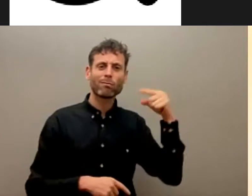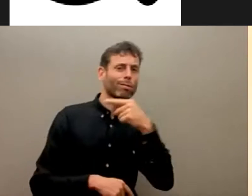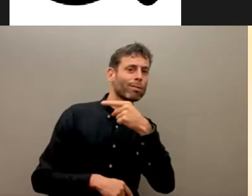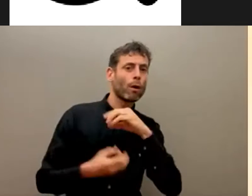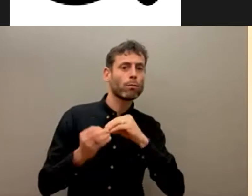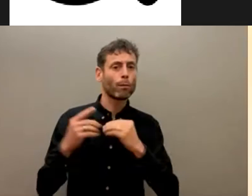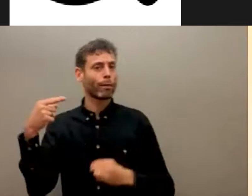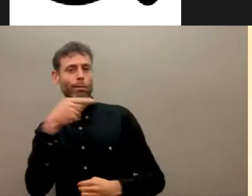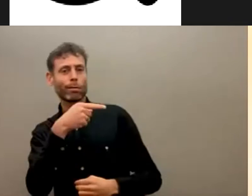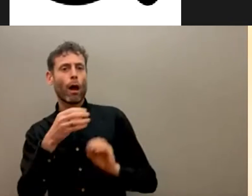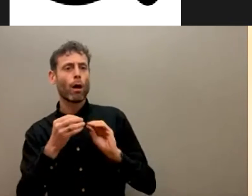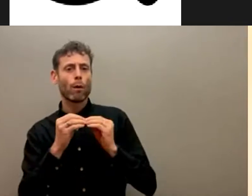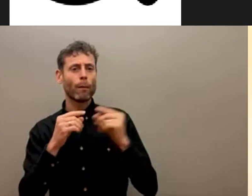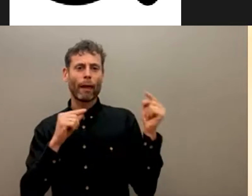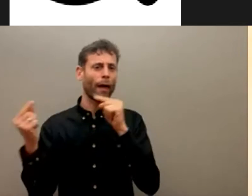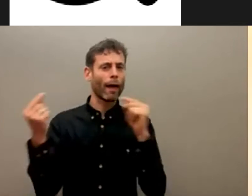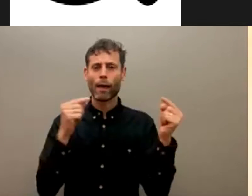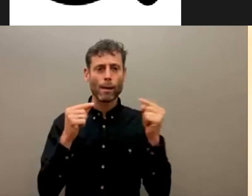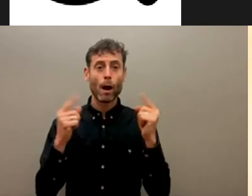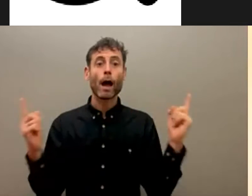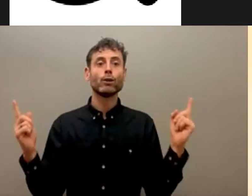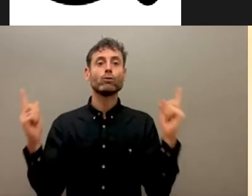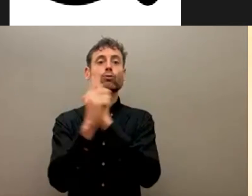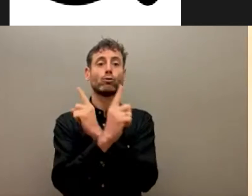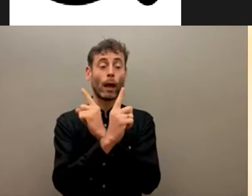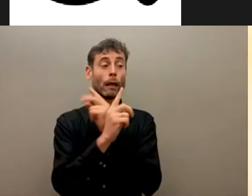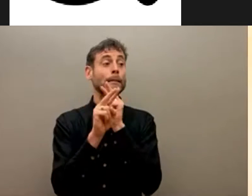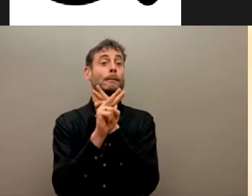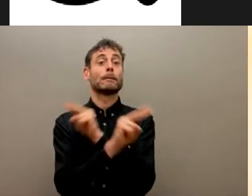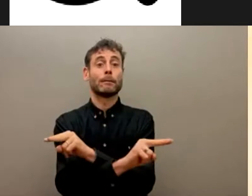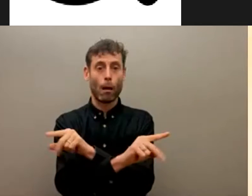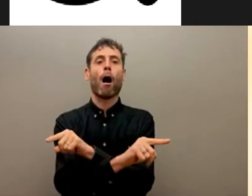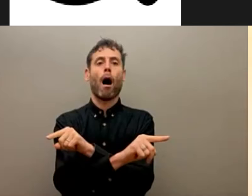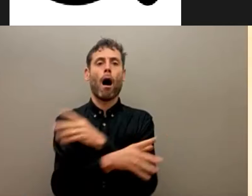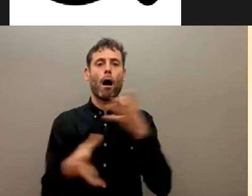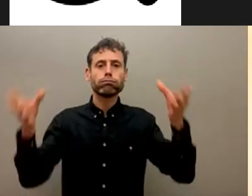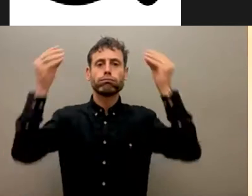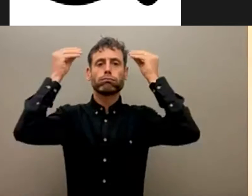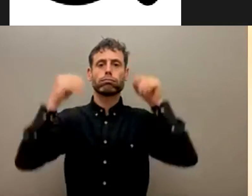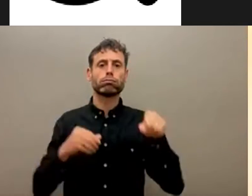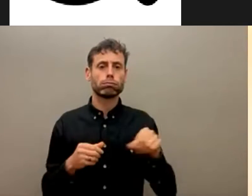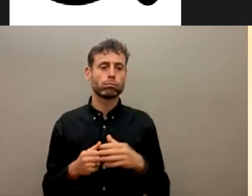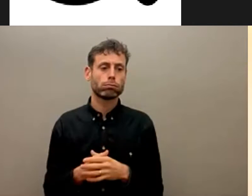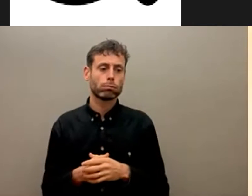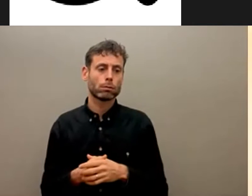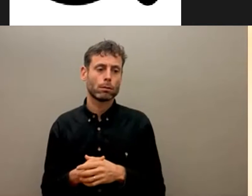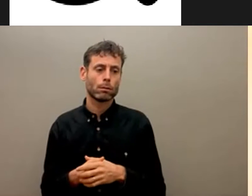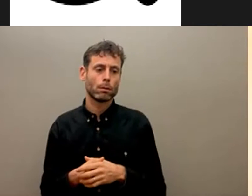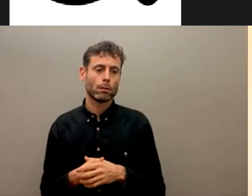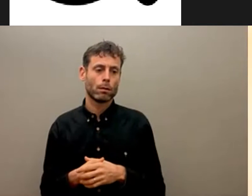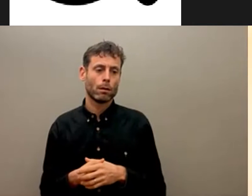use online communication and online kind of work. But many of